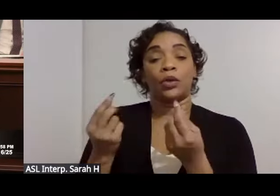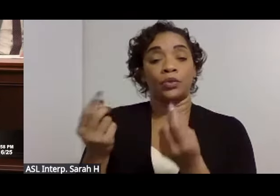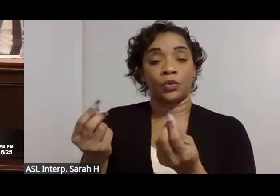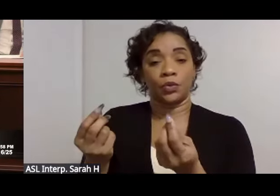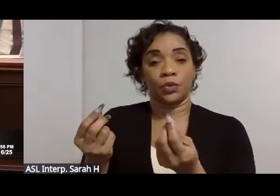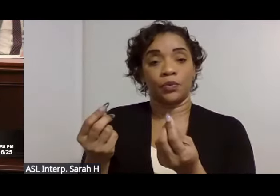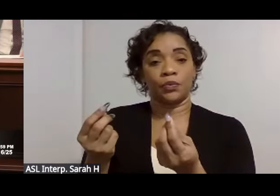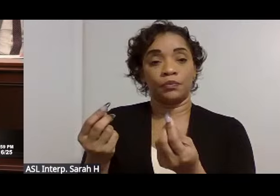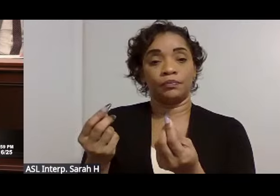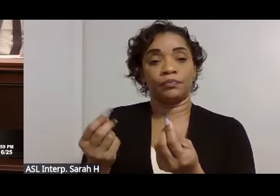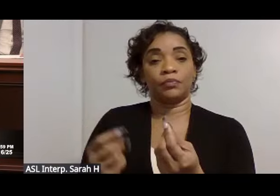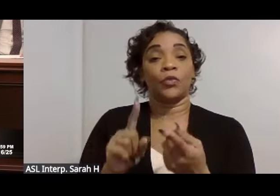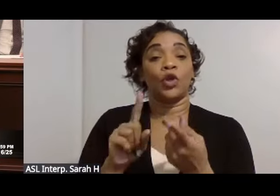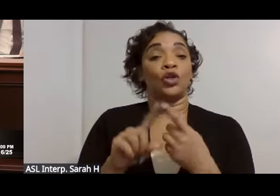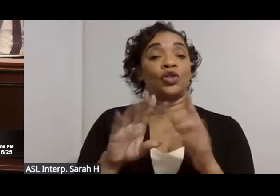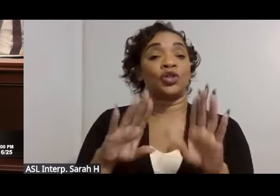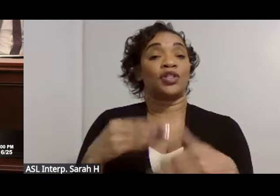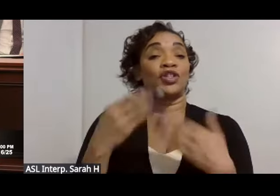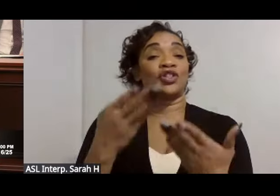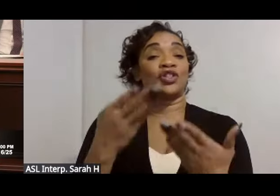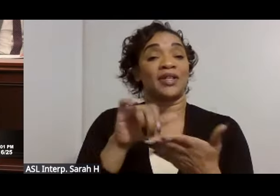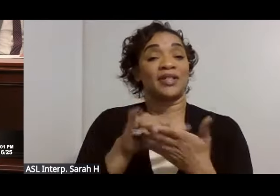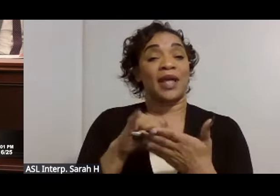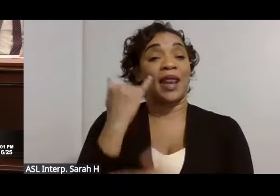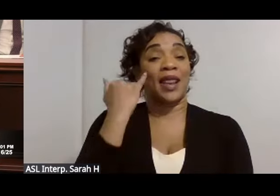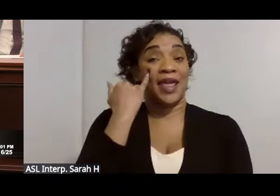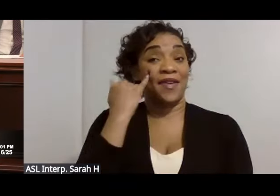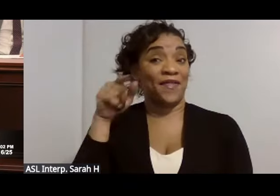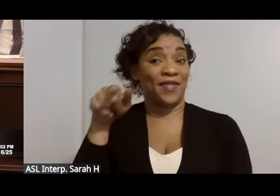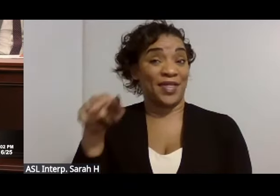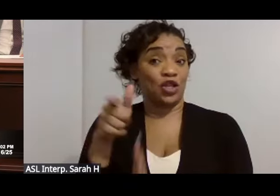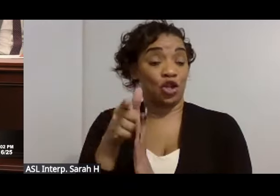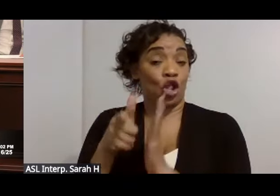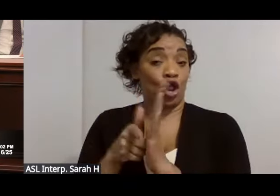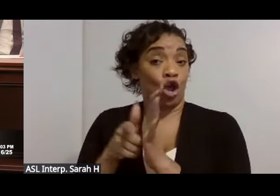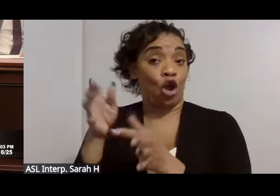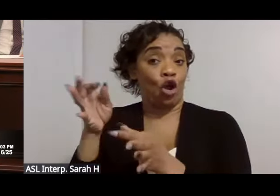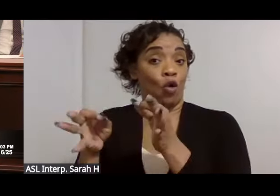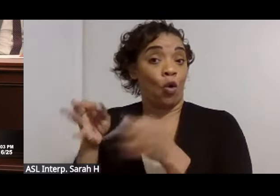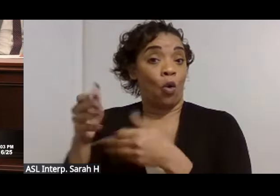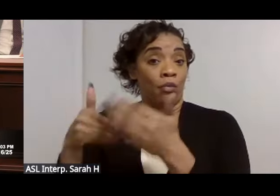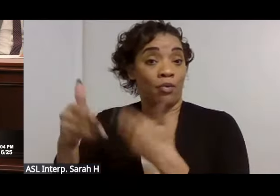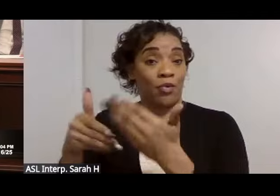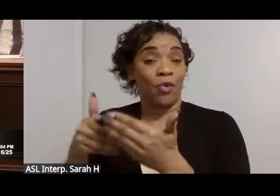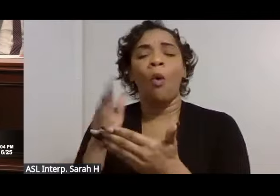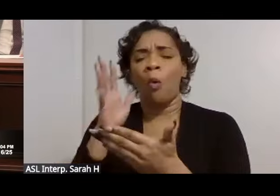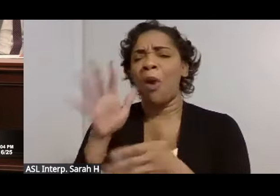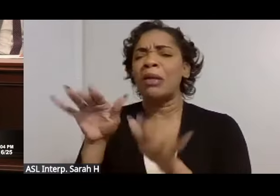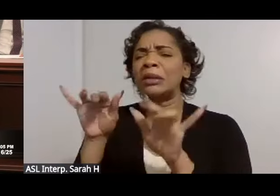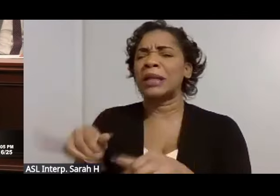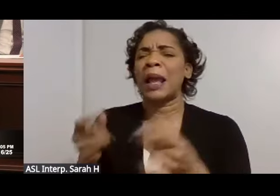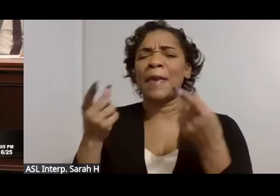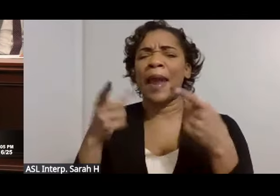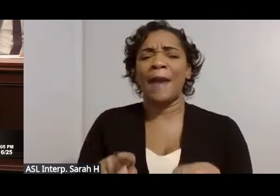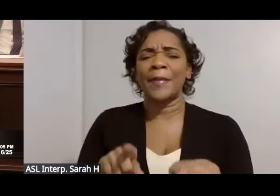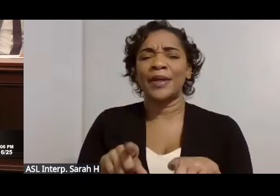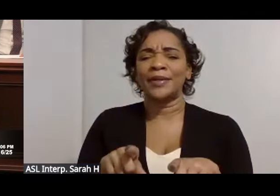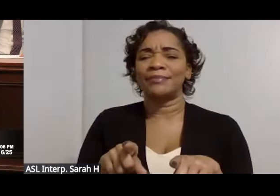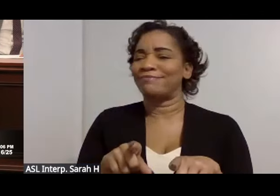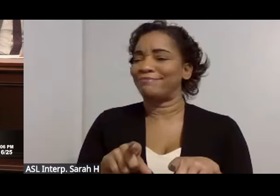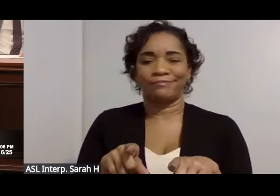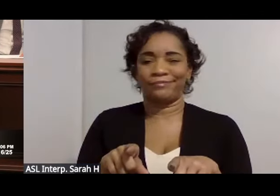To suggest that if this law were litigated, the same result would happen is